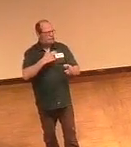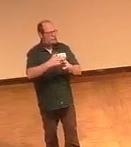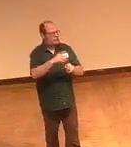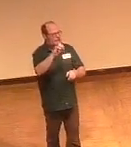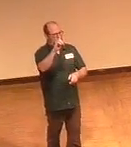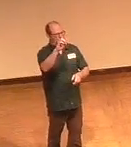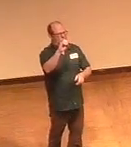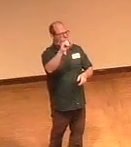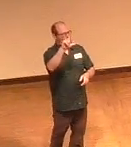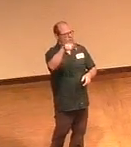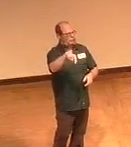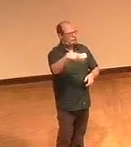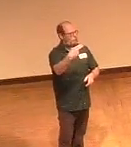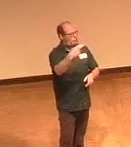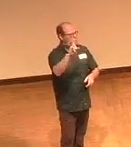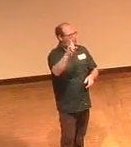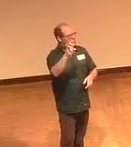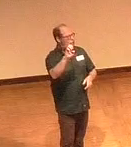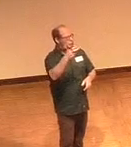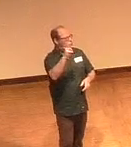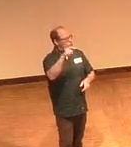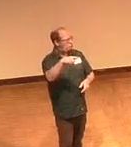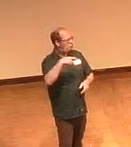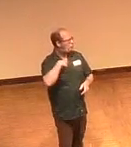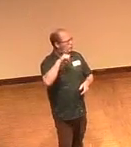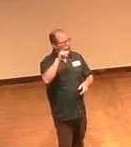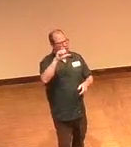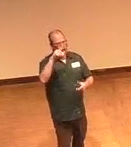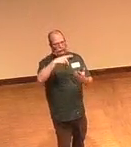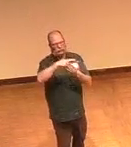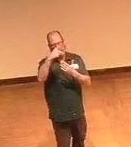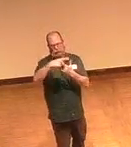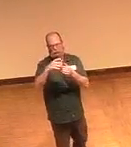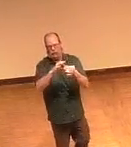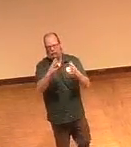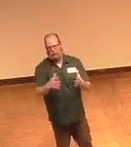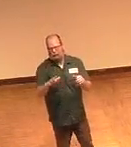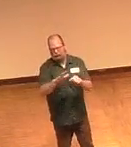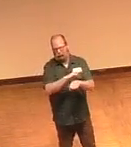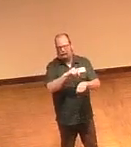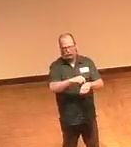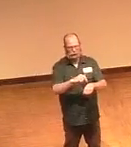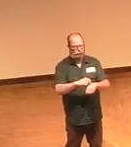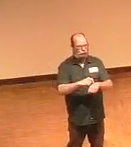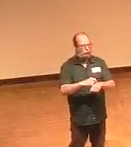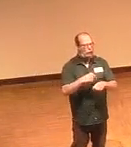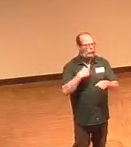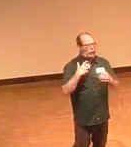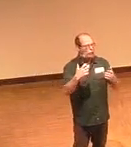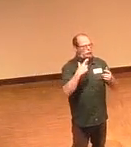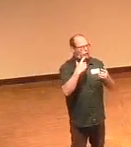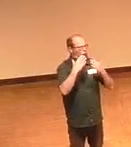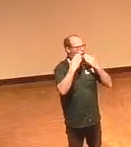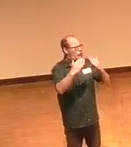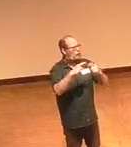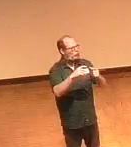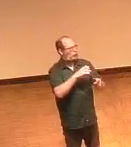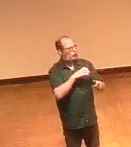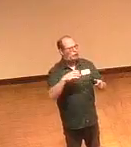we start, my name is Dolph Raykop, and I'm the ASL program coordinator. I'm a full-time instructor here, and